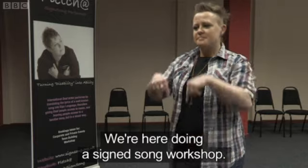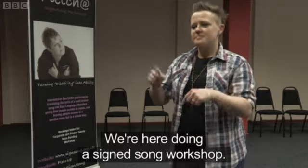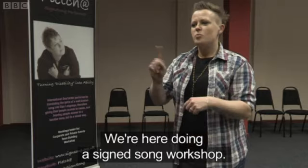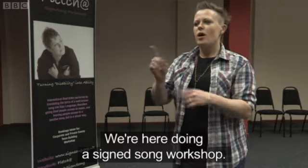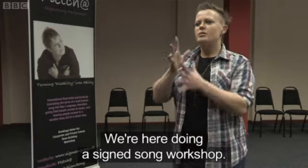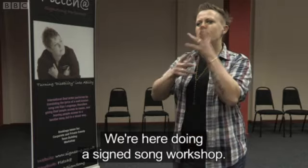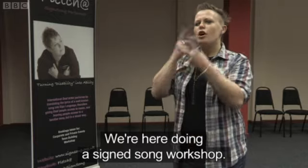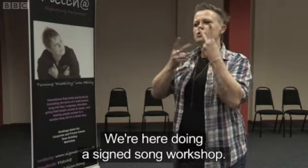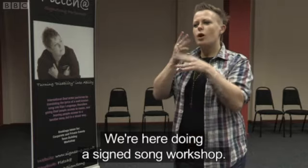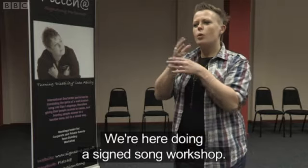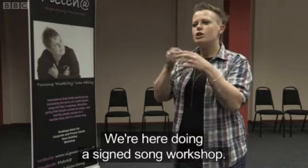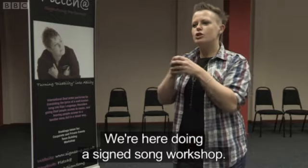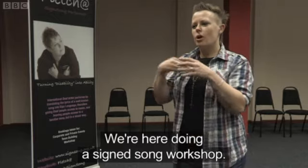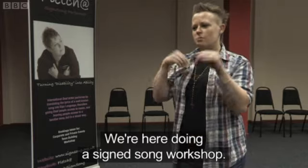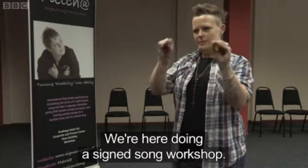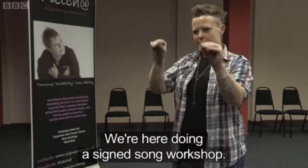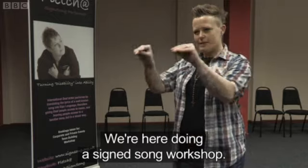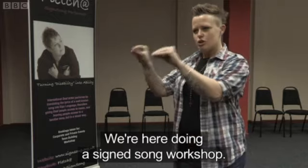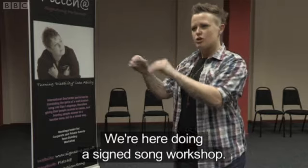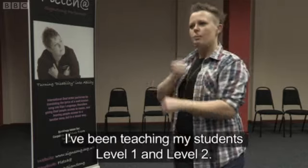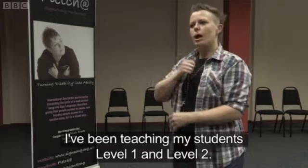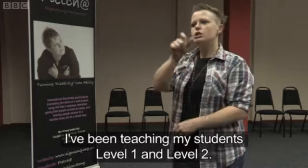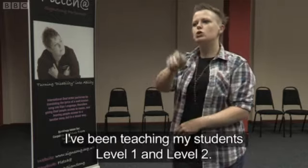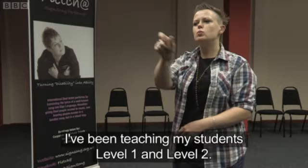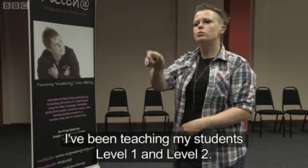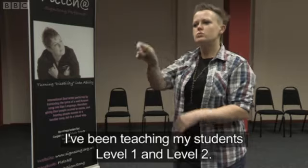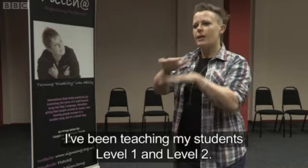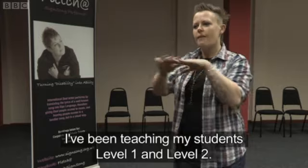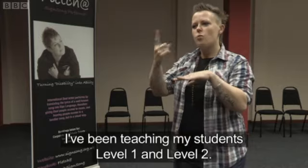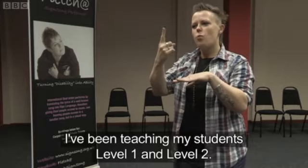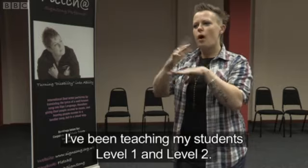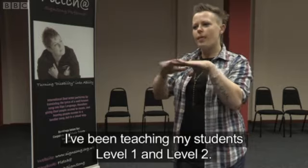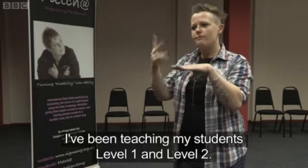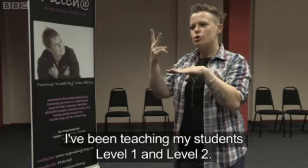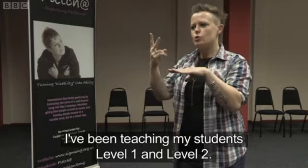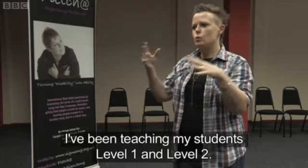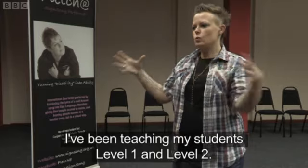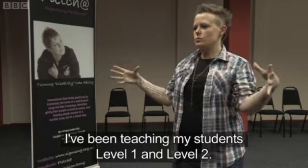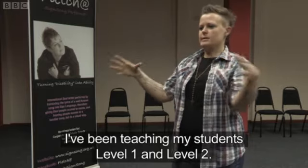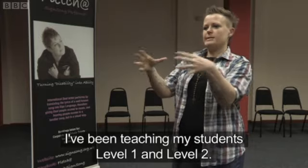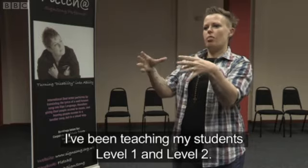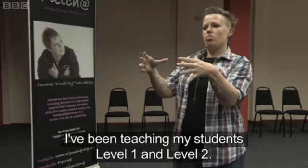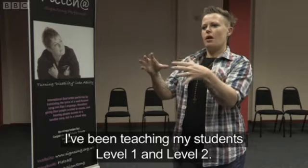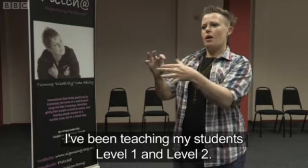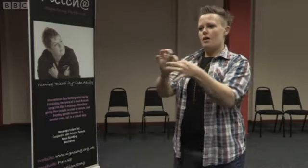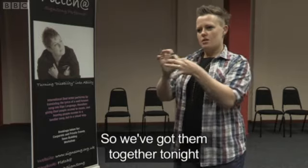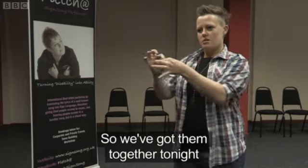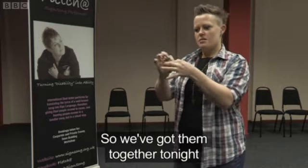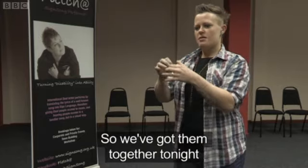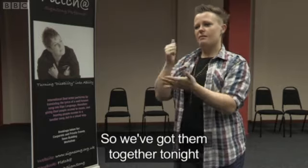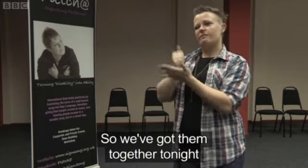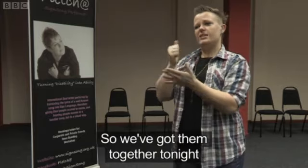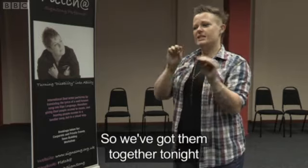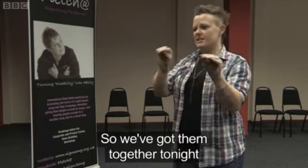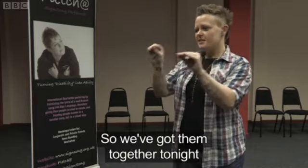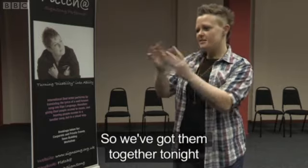We're here doing a signed song workshop. I've been teaching my students level 1 and level 2, and so we've got them together tonight to teach